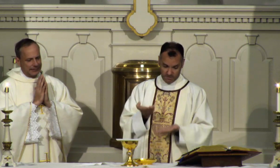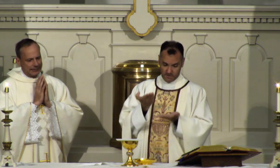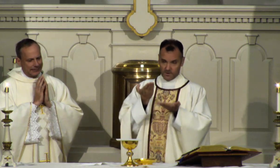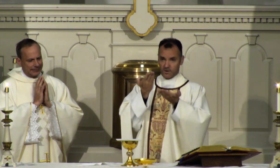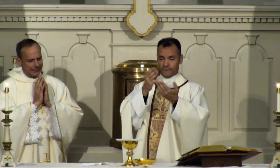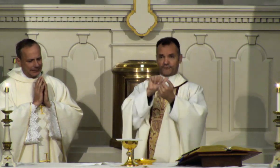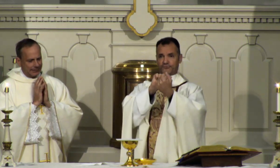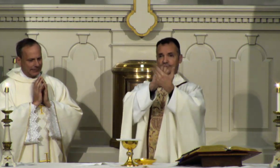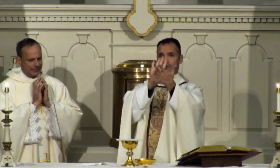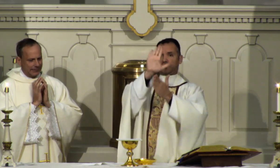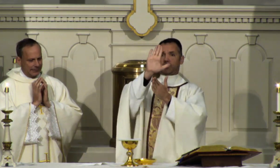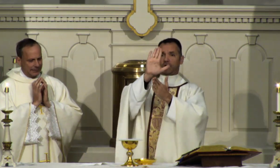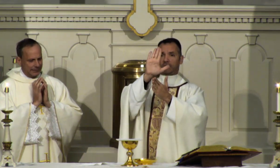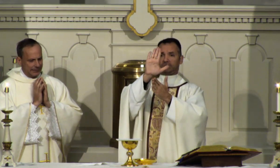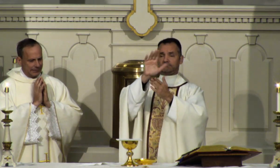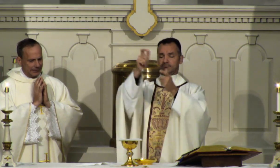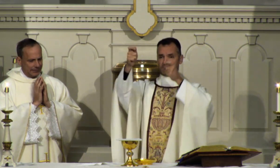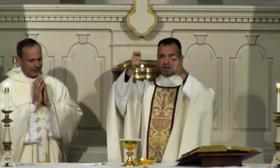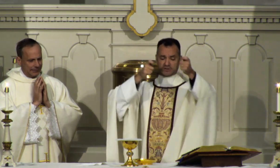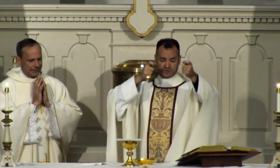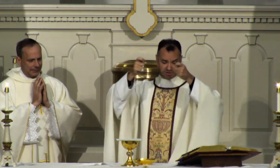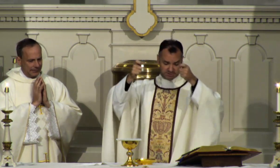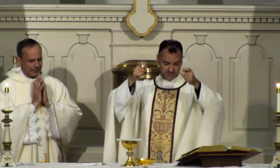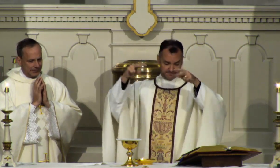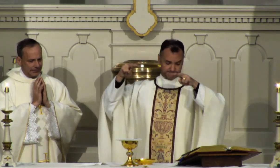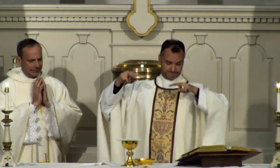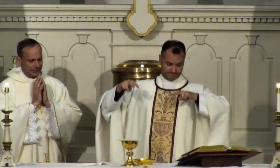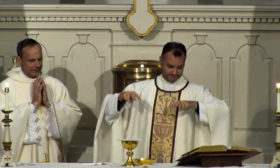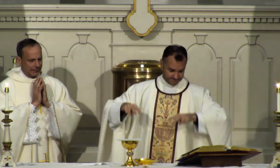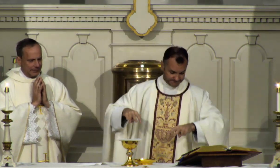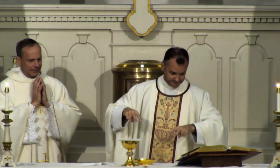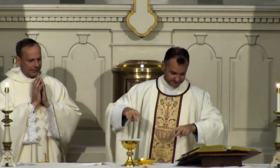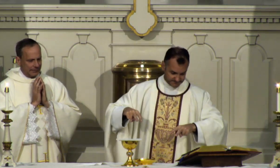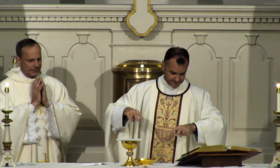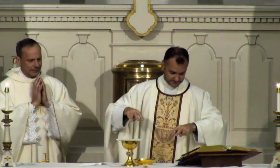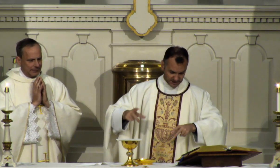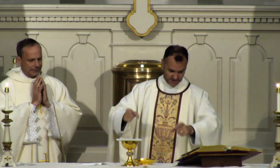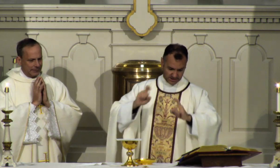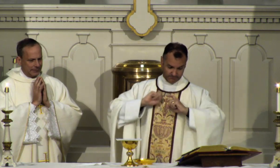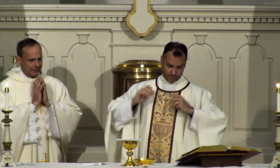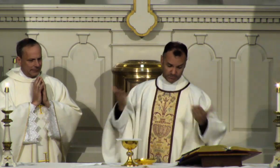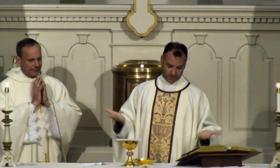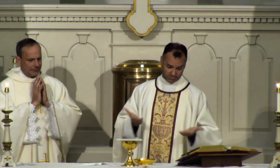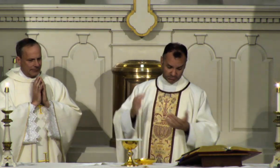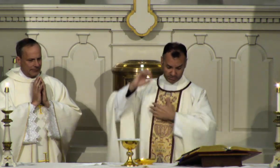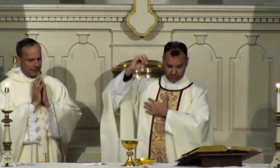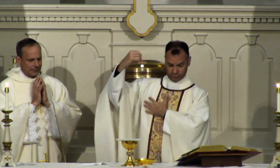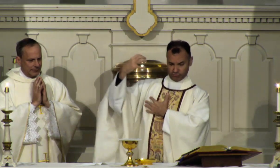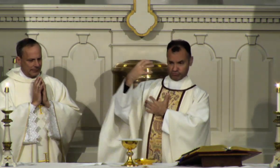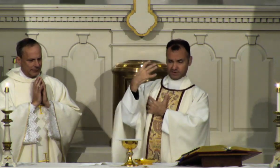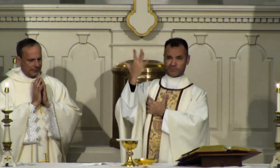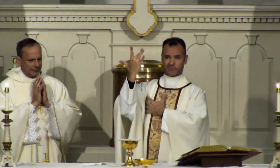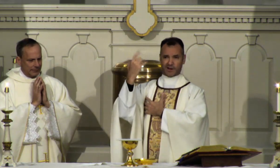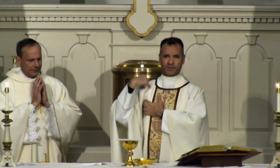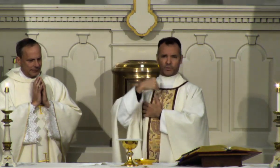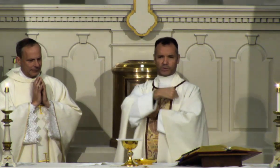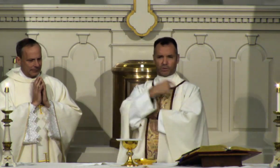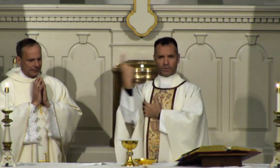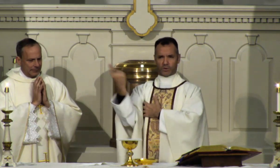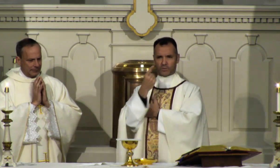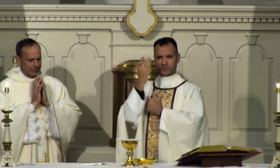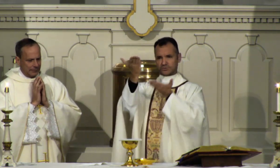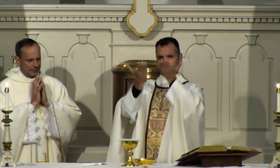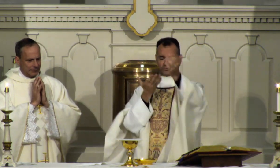Grant, O Lord, we pray, that what we offer in the sight of your majesty may obtain for us